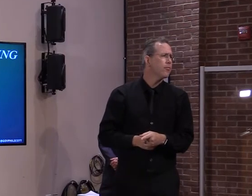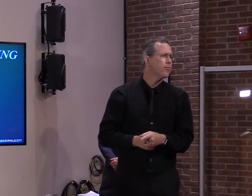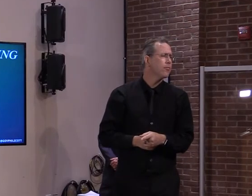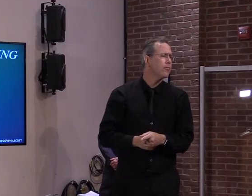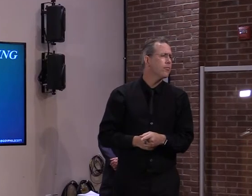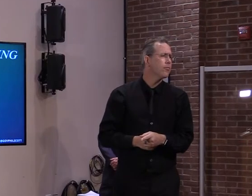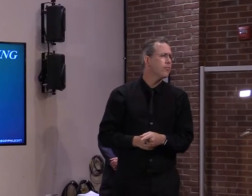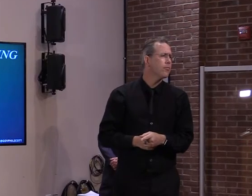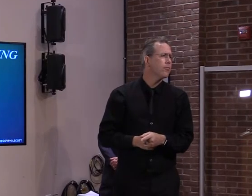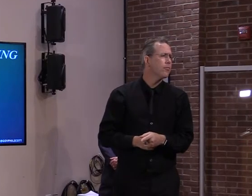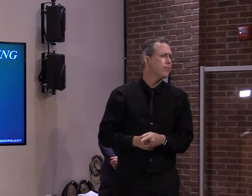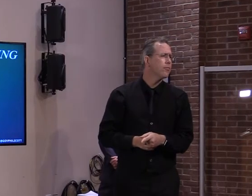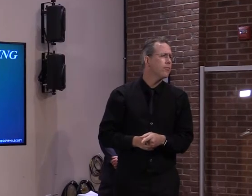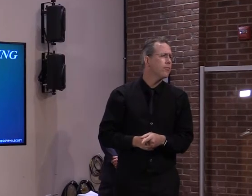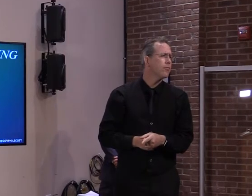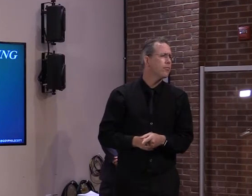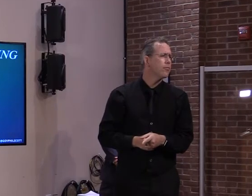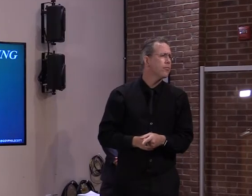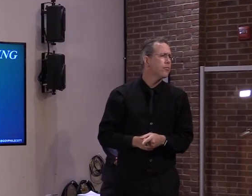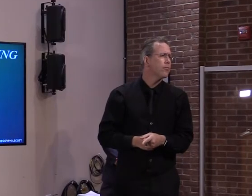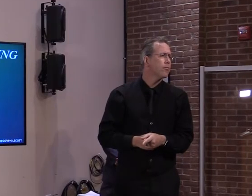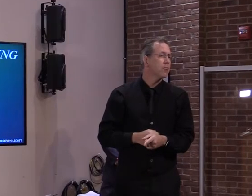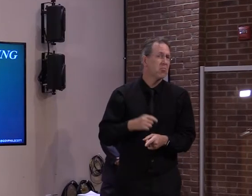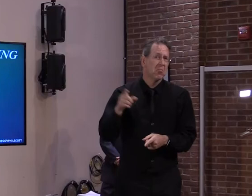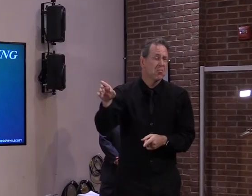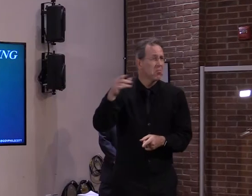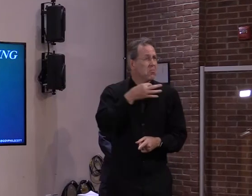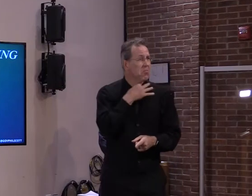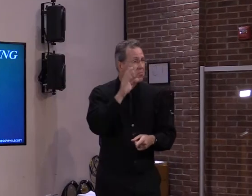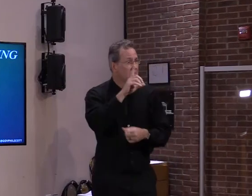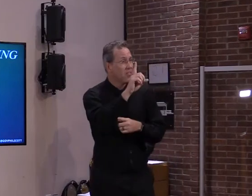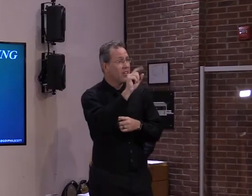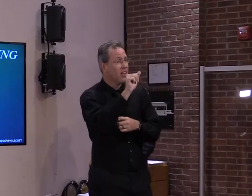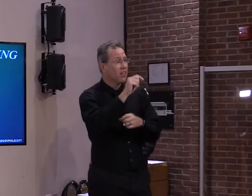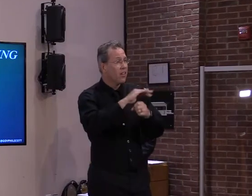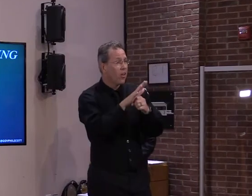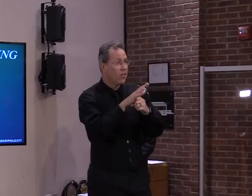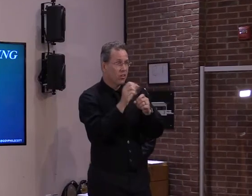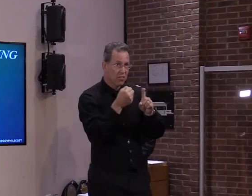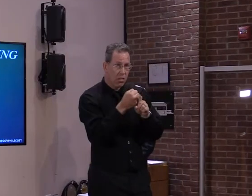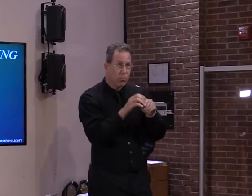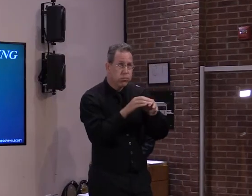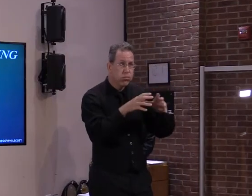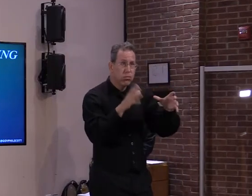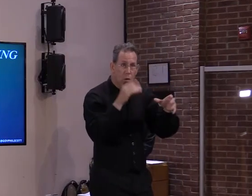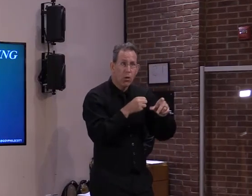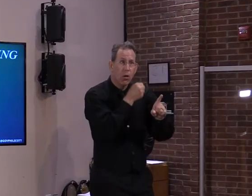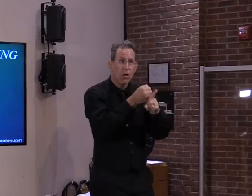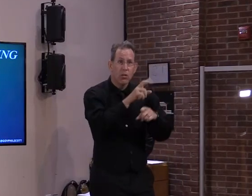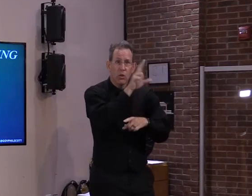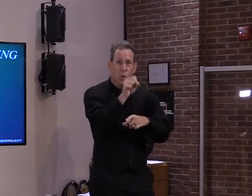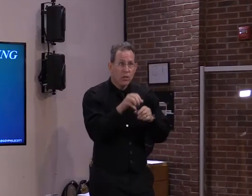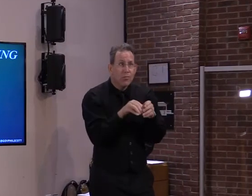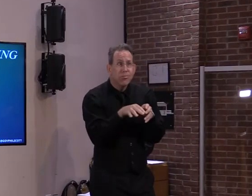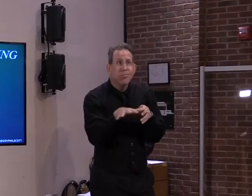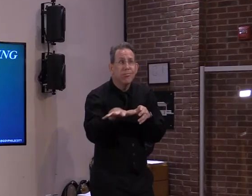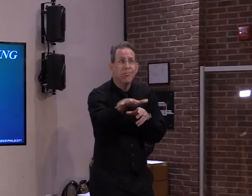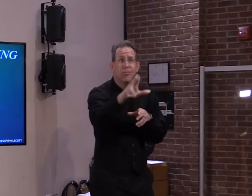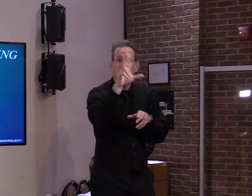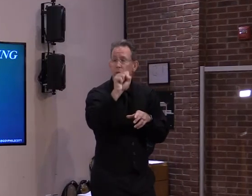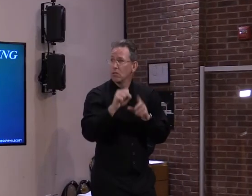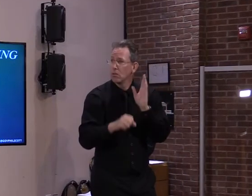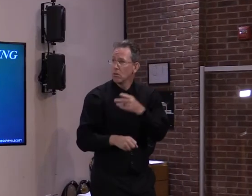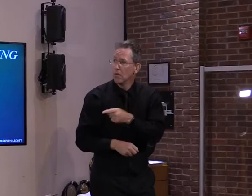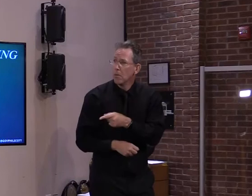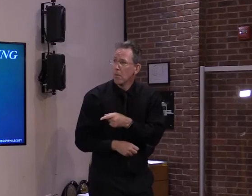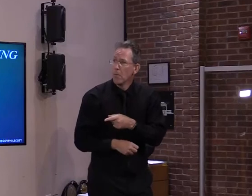in Vermont as well as the United States in terms of percentage? Yeah, I do anticipate that, but it's going to be so challenging to